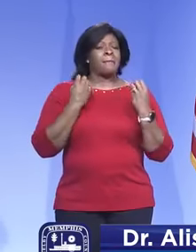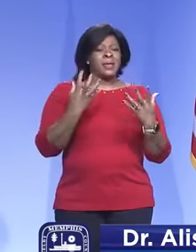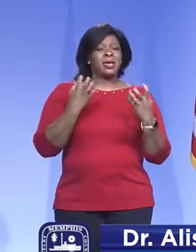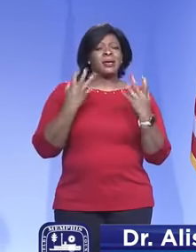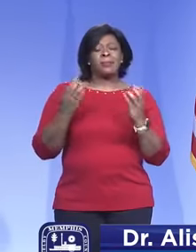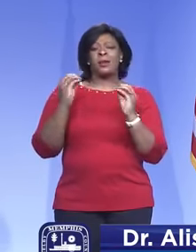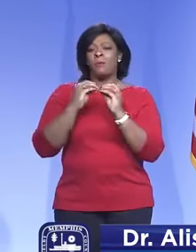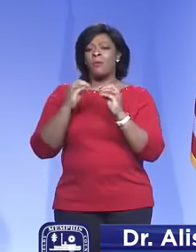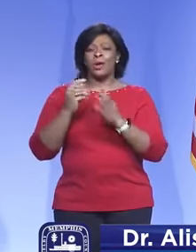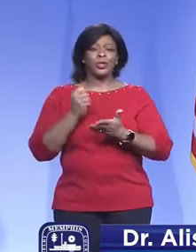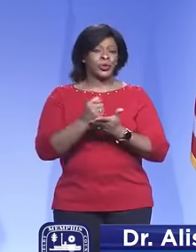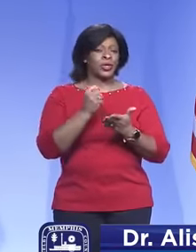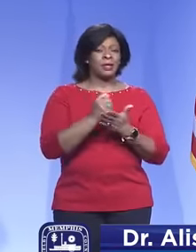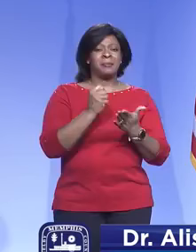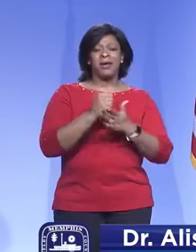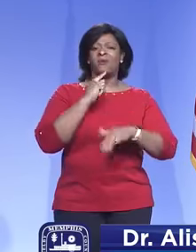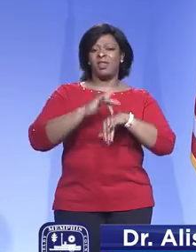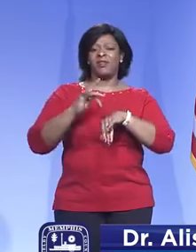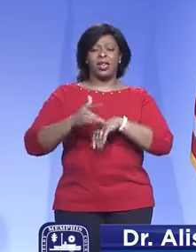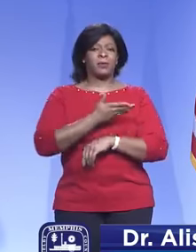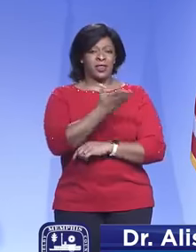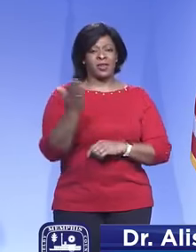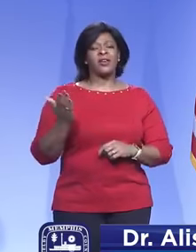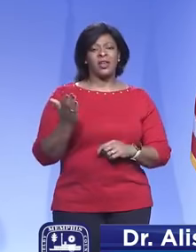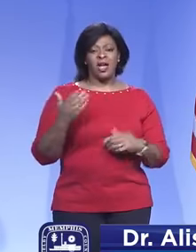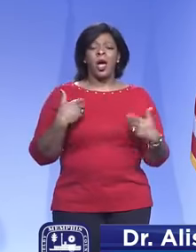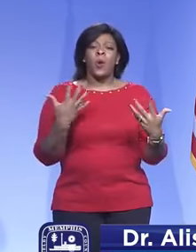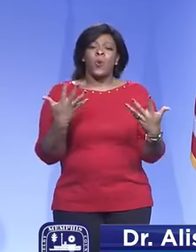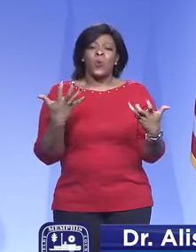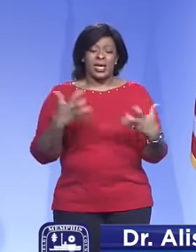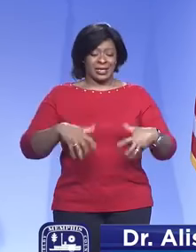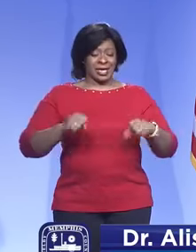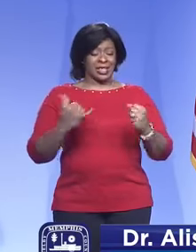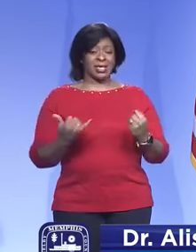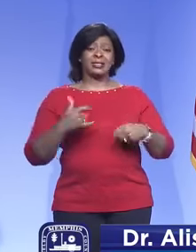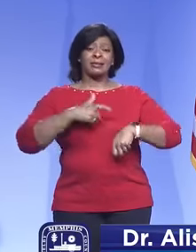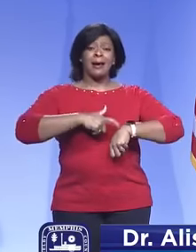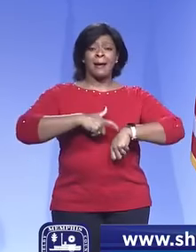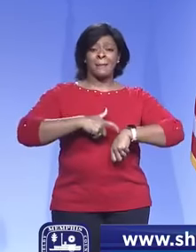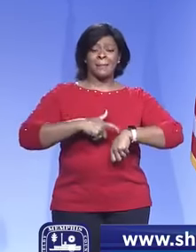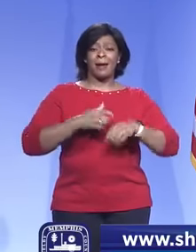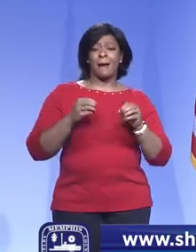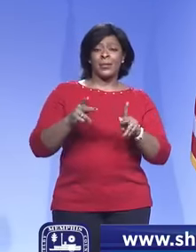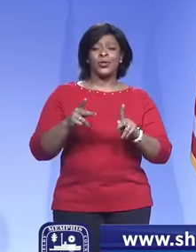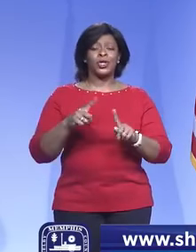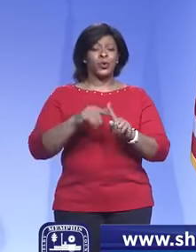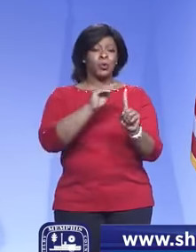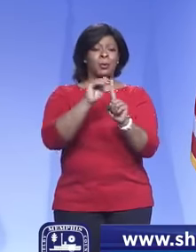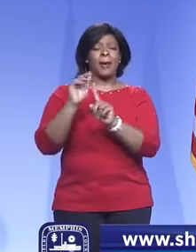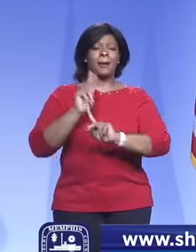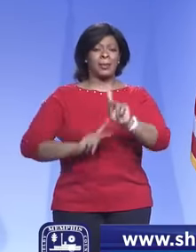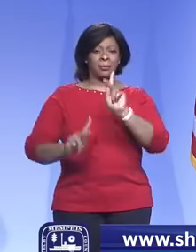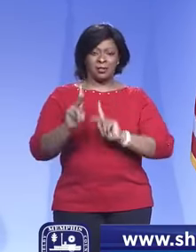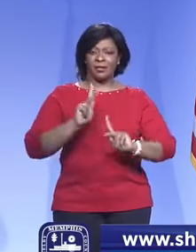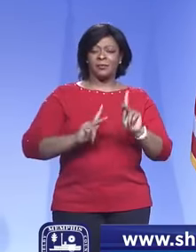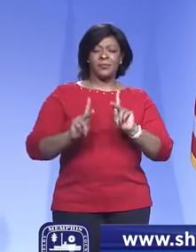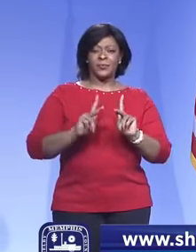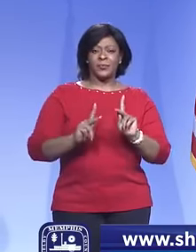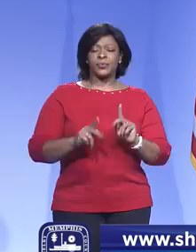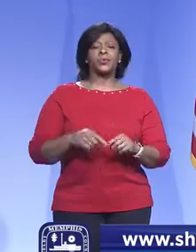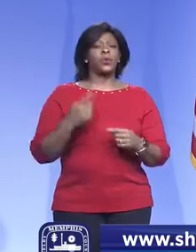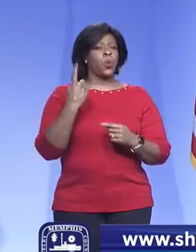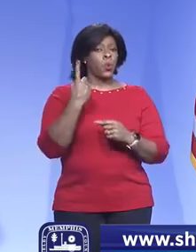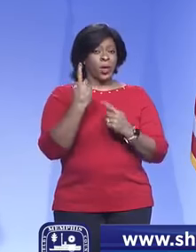more treatment options available, so I wanted to take this opportunity to remind people, one,